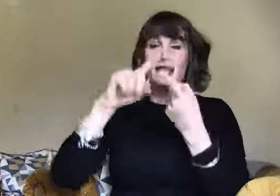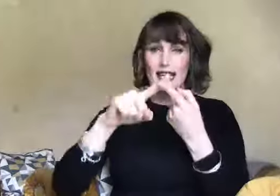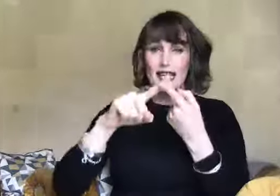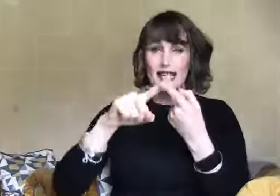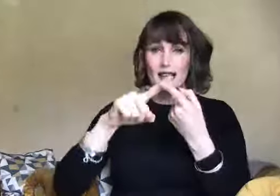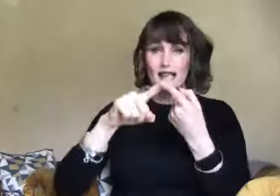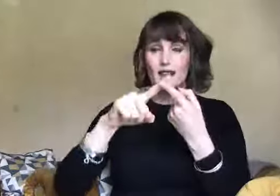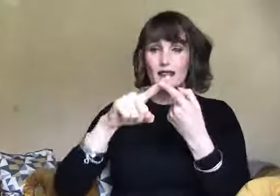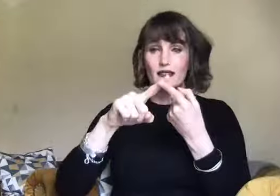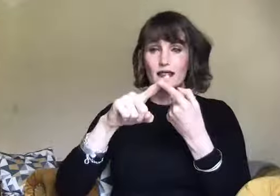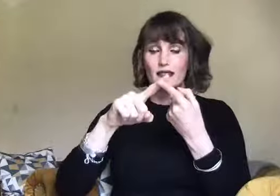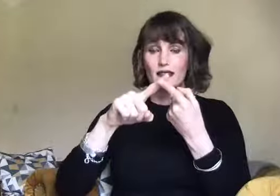E,